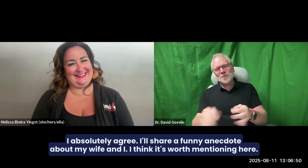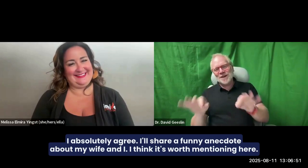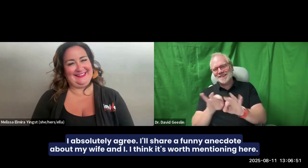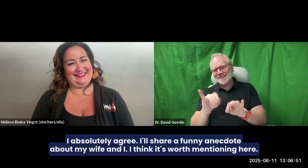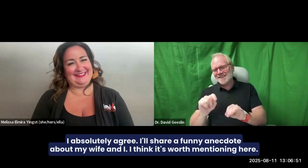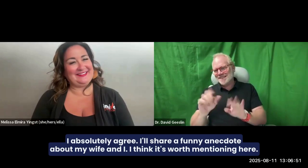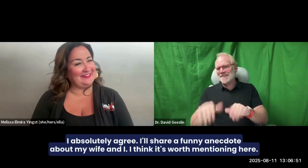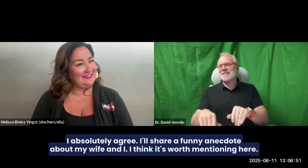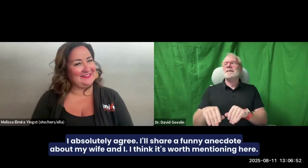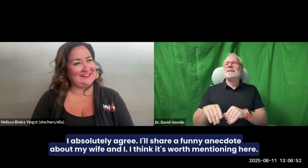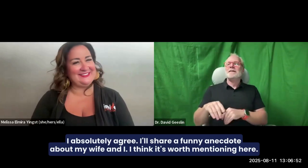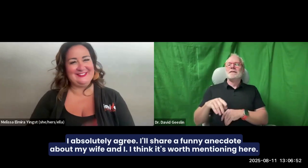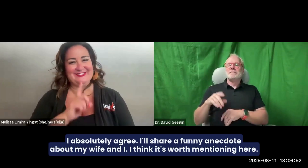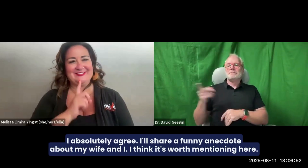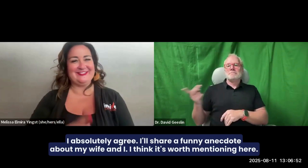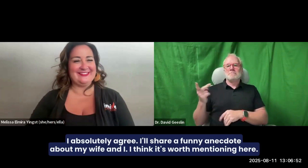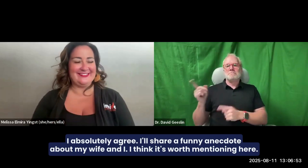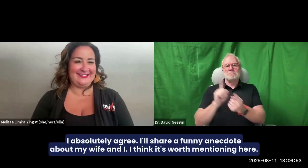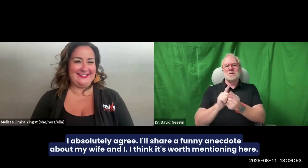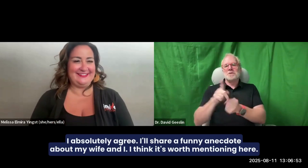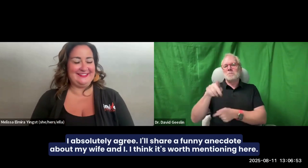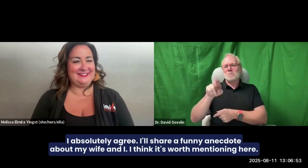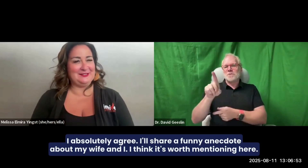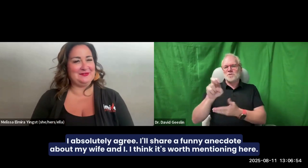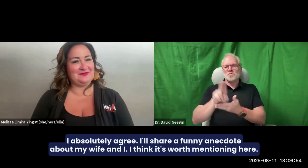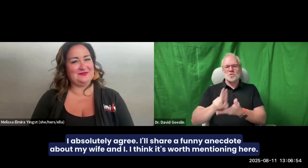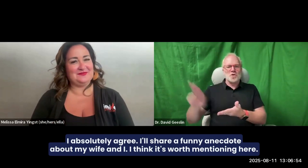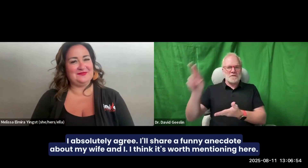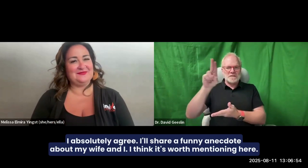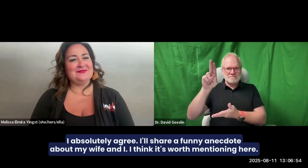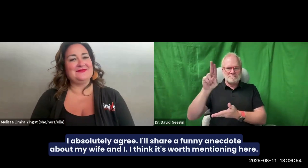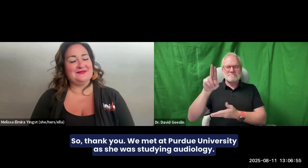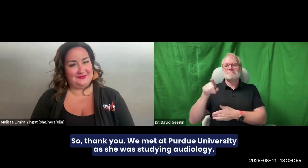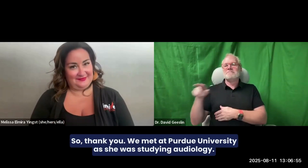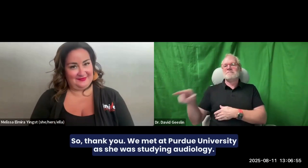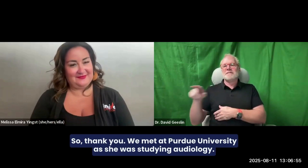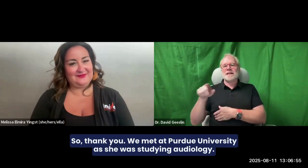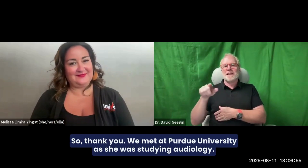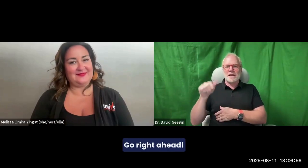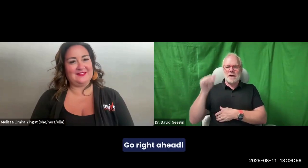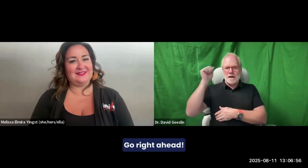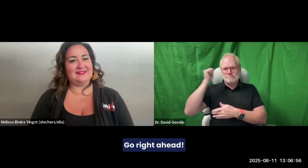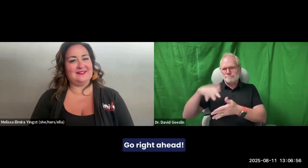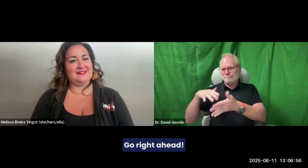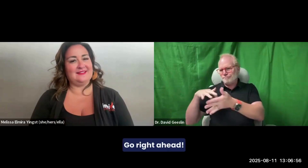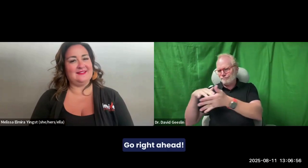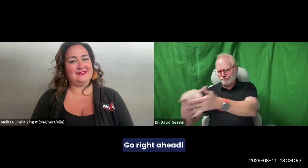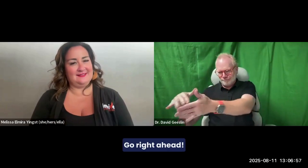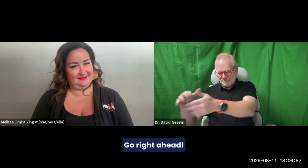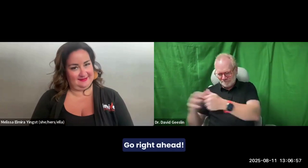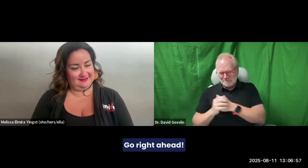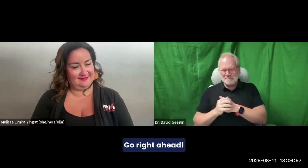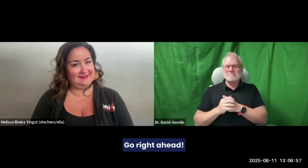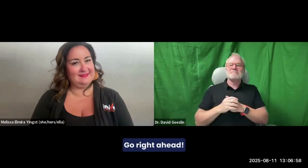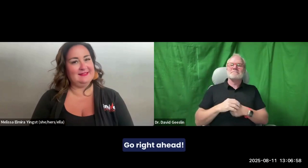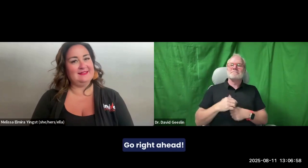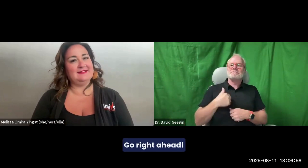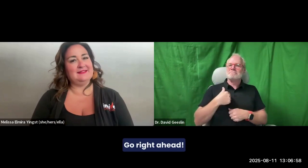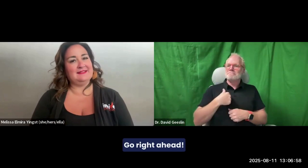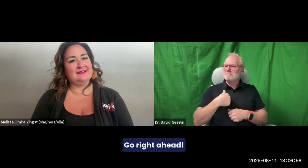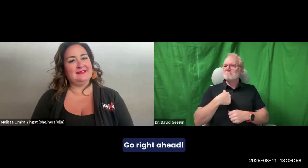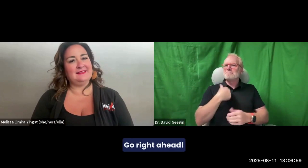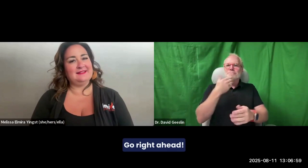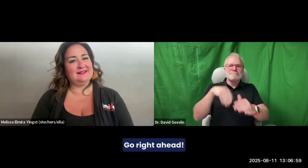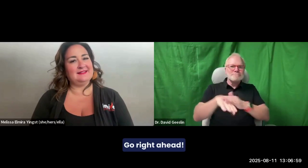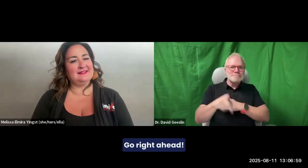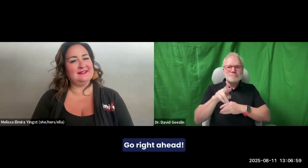about my wife and I. I think it's worth mentioning here. Go So, right ahead. thank you. We met at Purdue University. She